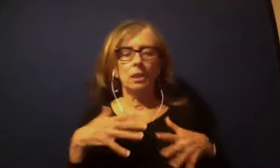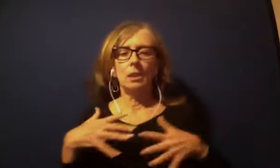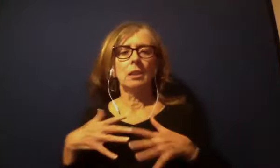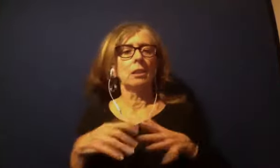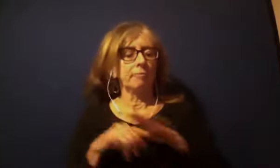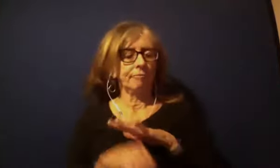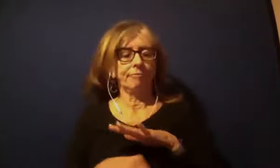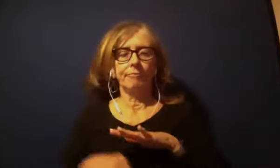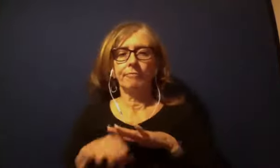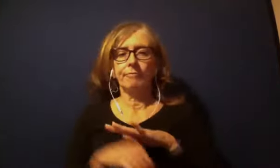with that